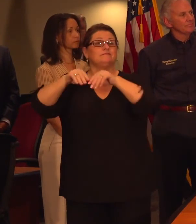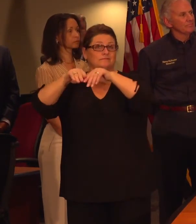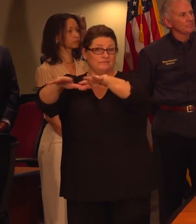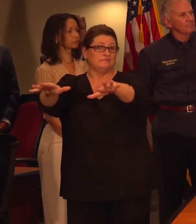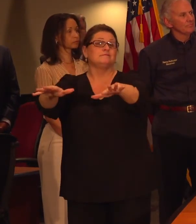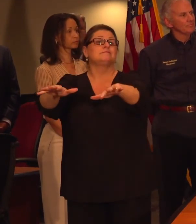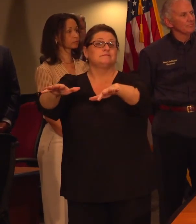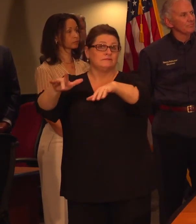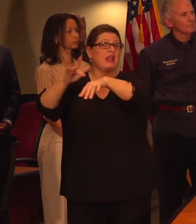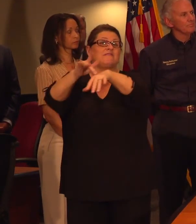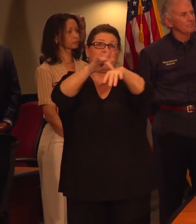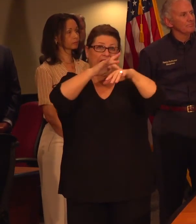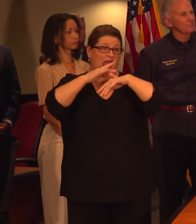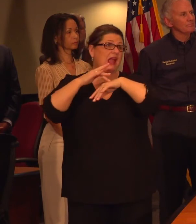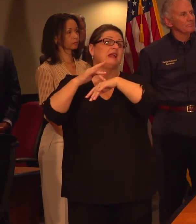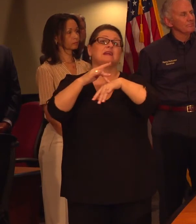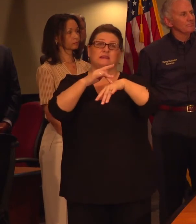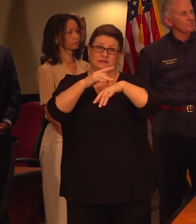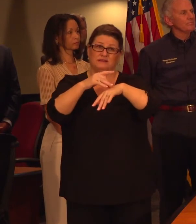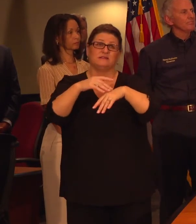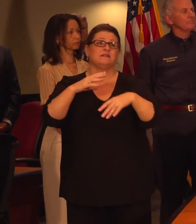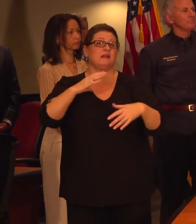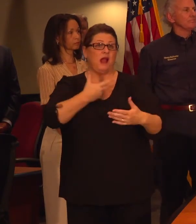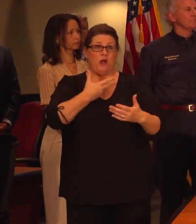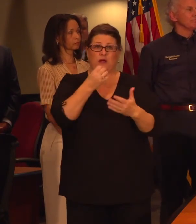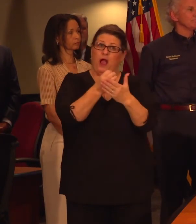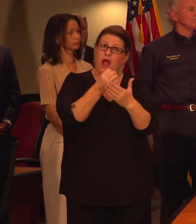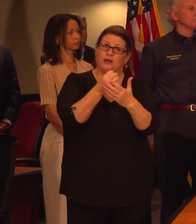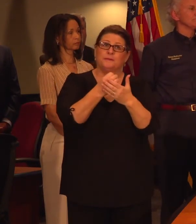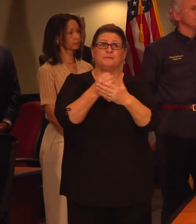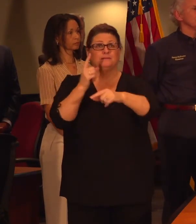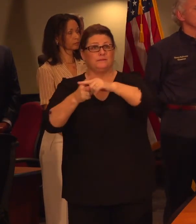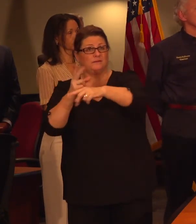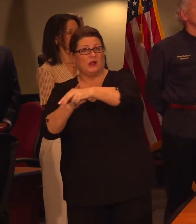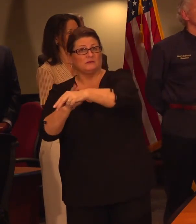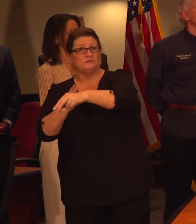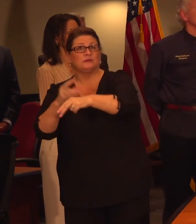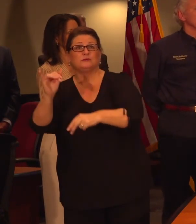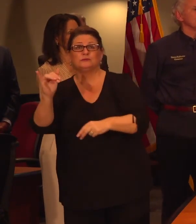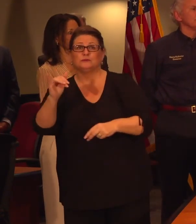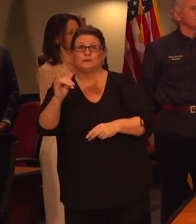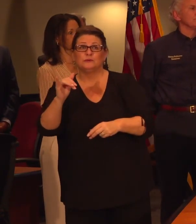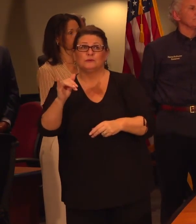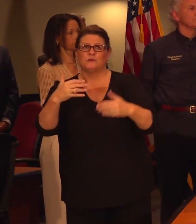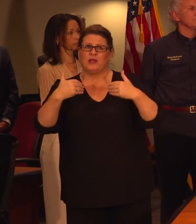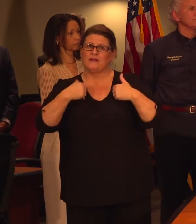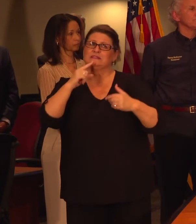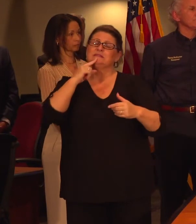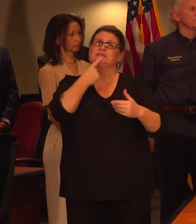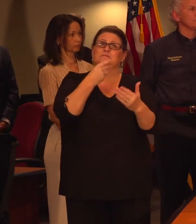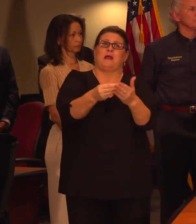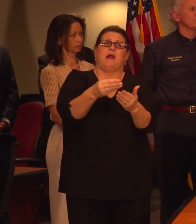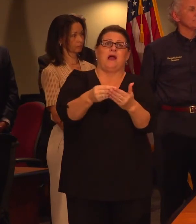affecting the entire economy, and it's affecting hospitals and health systems in 2 ways. That in one way, we're being dealt with significant financial